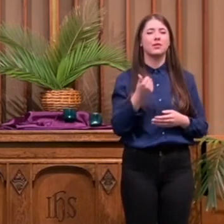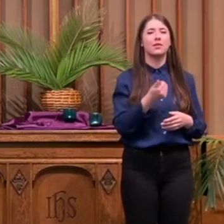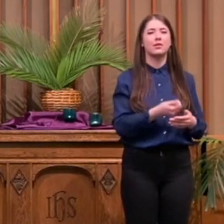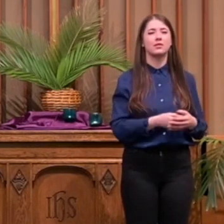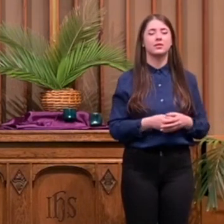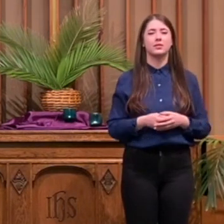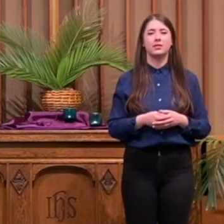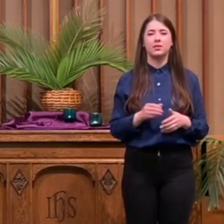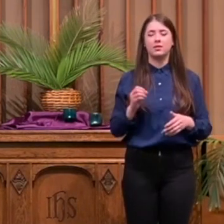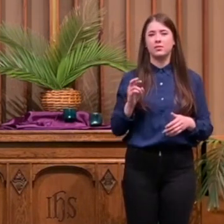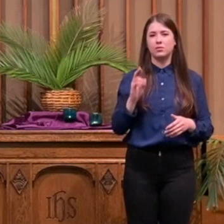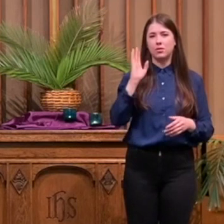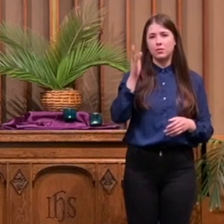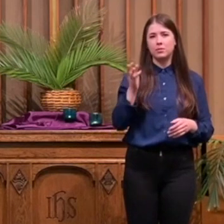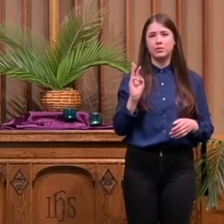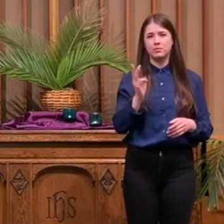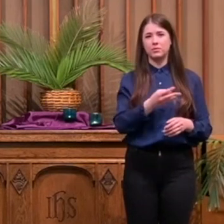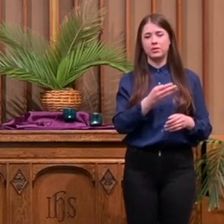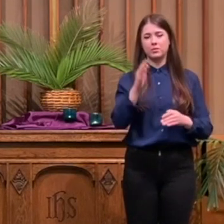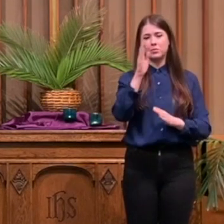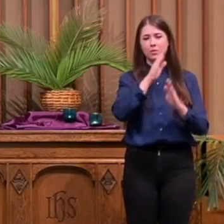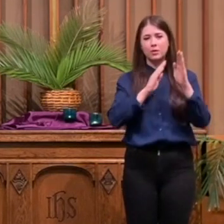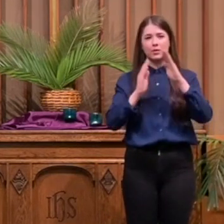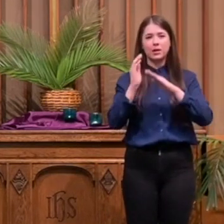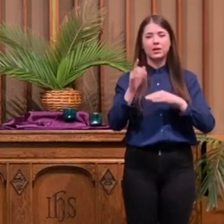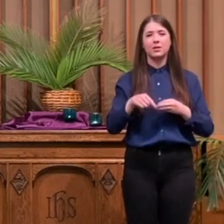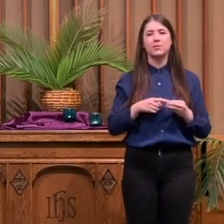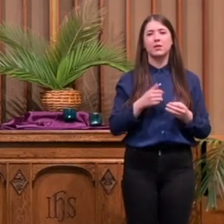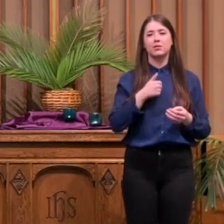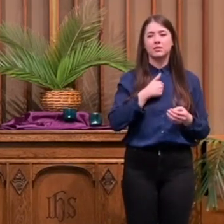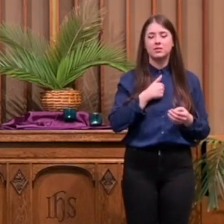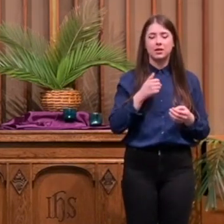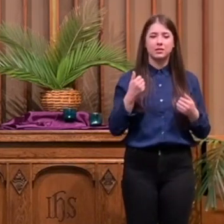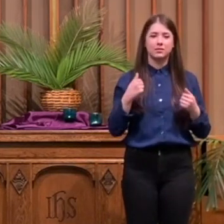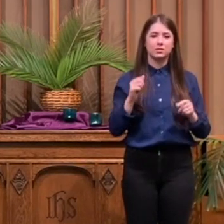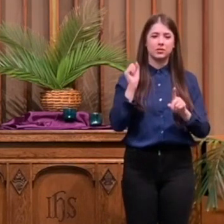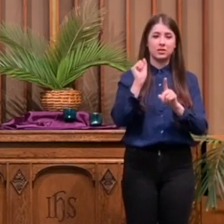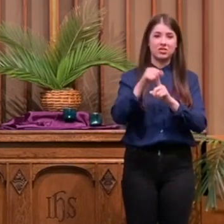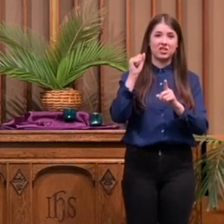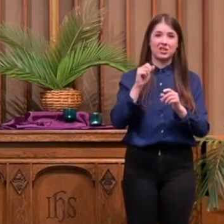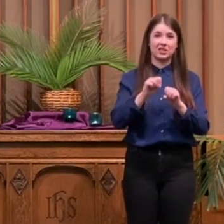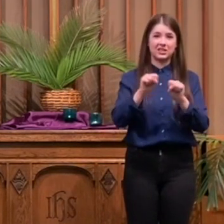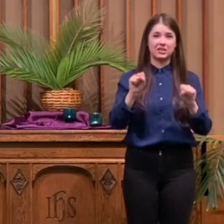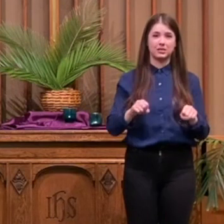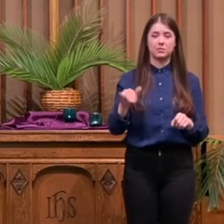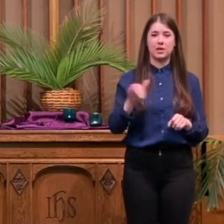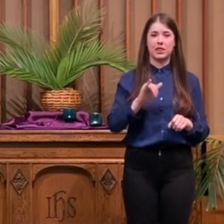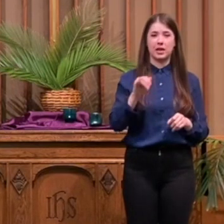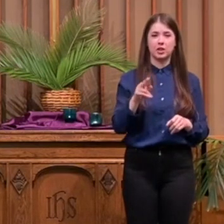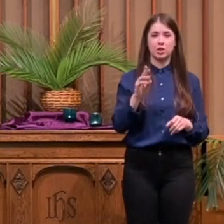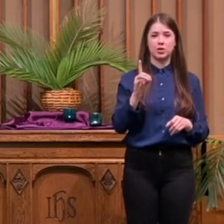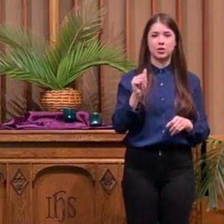Or will we only worry about ourselves and try to cheat the system like Judas?